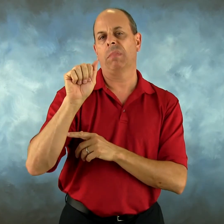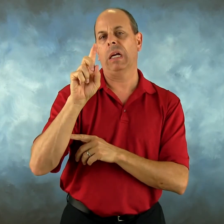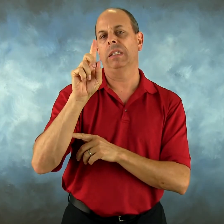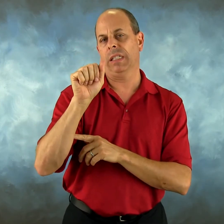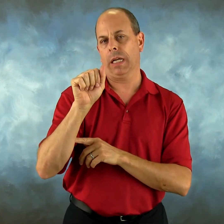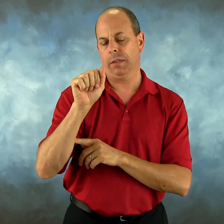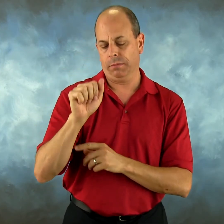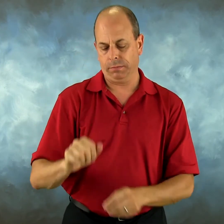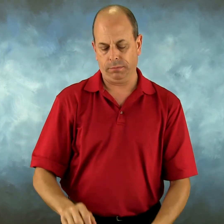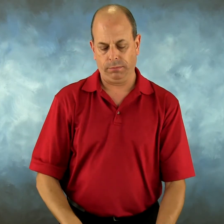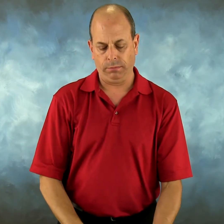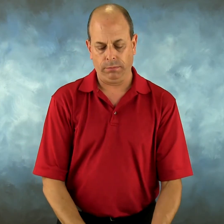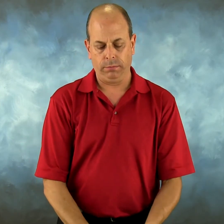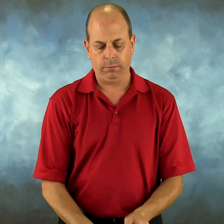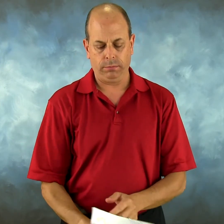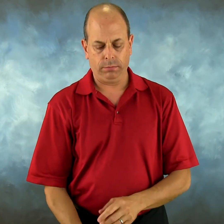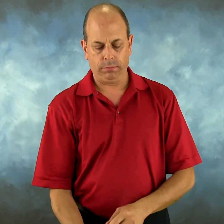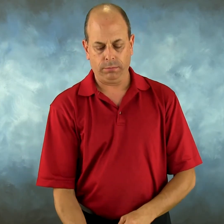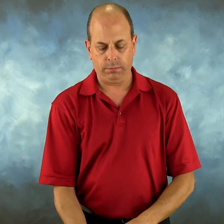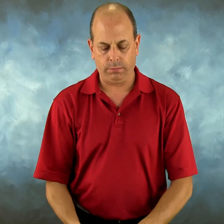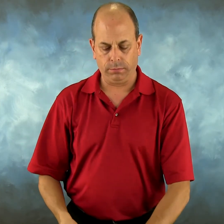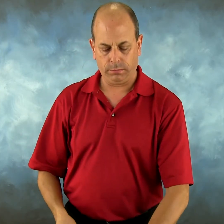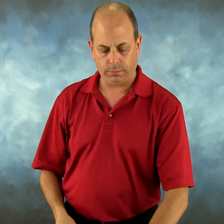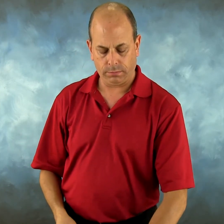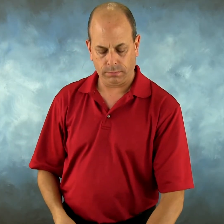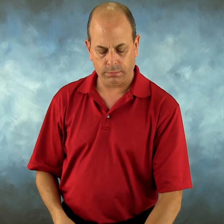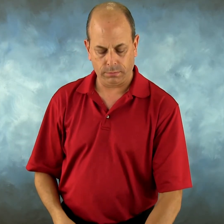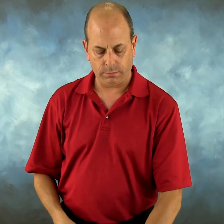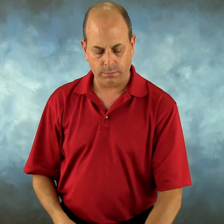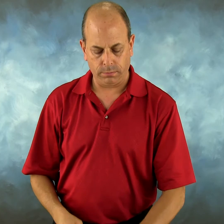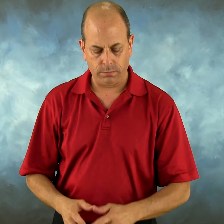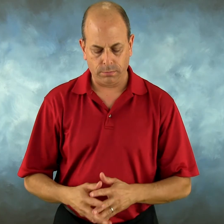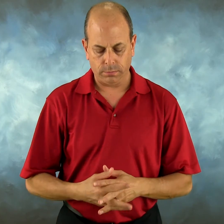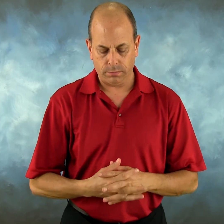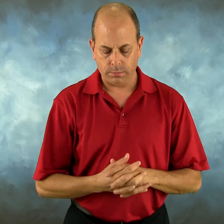interpreters. Please ask what accommodation they need. That will